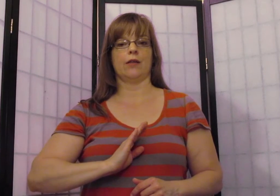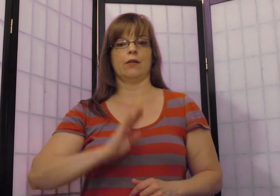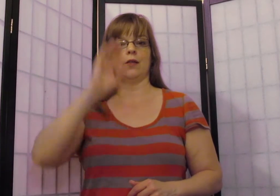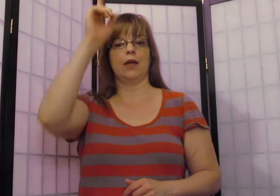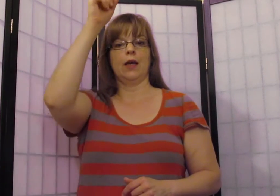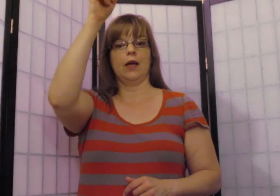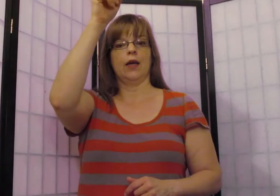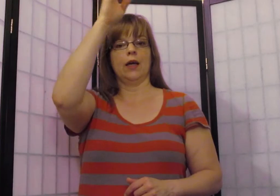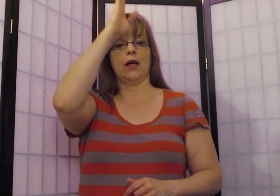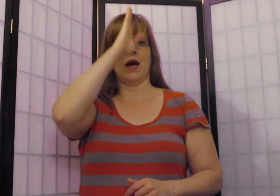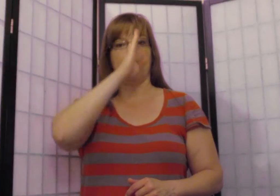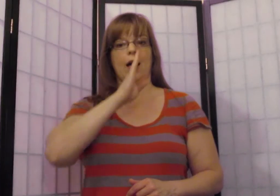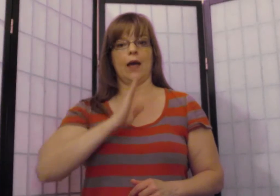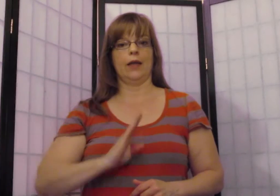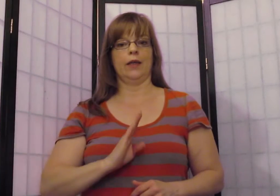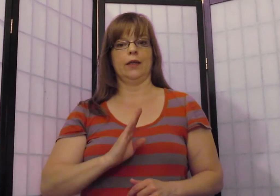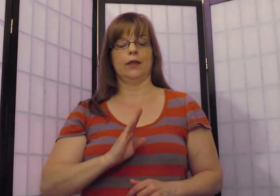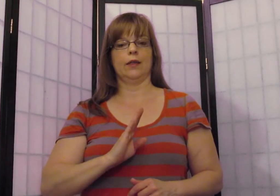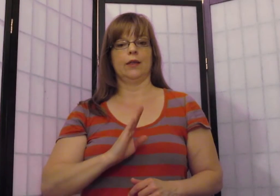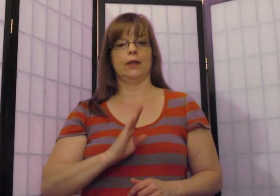chest. God.